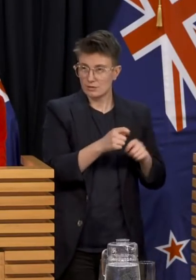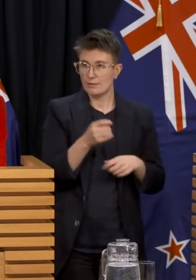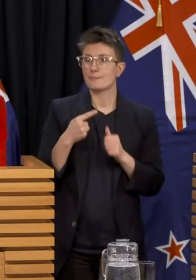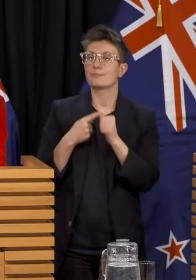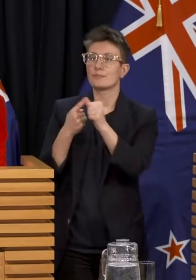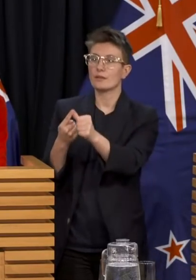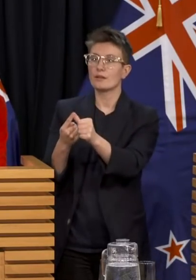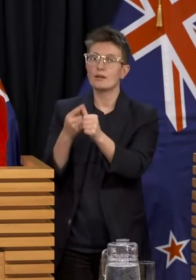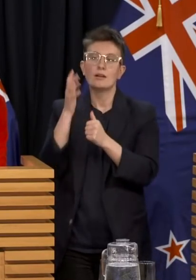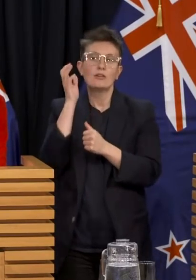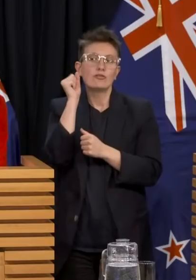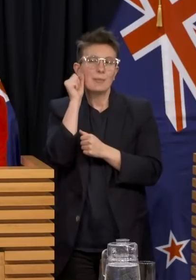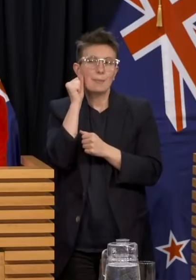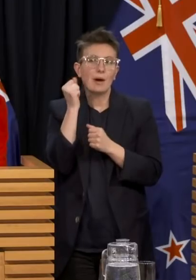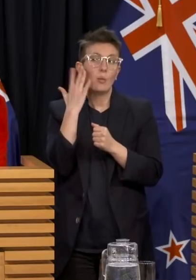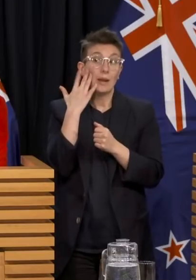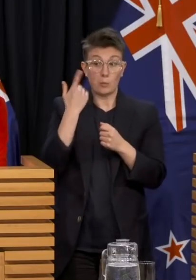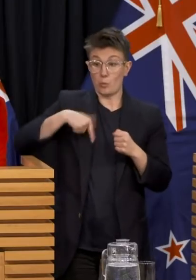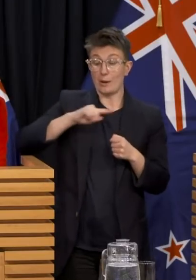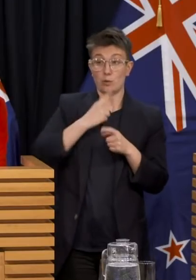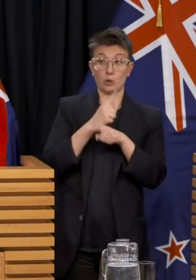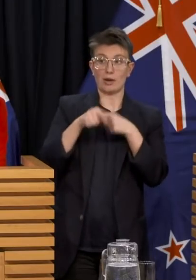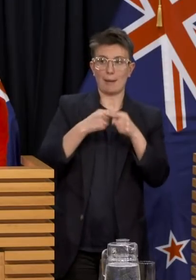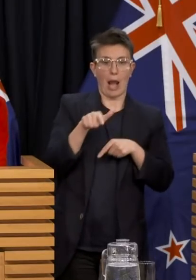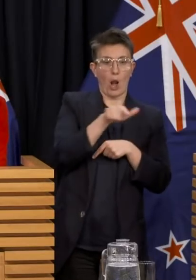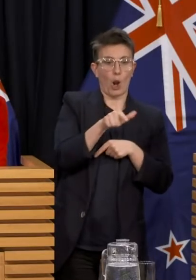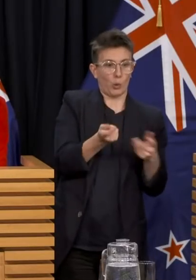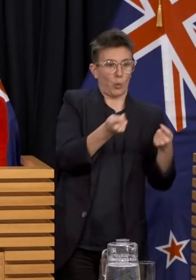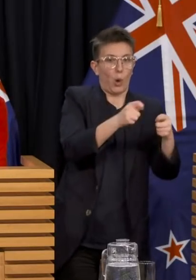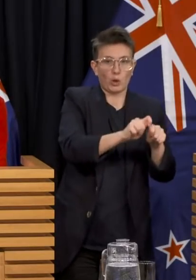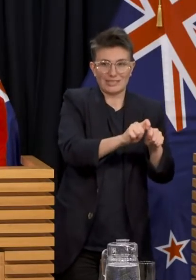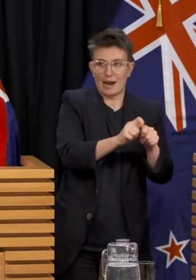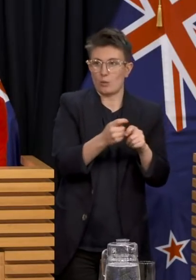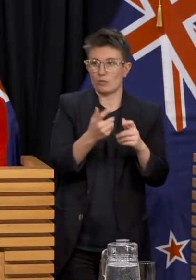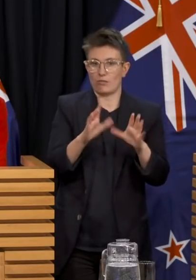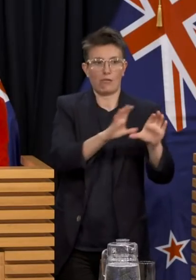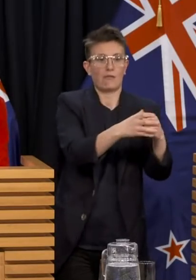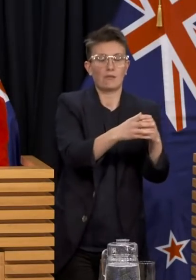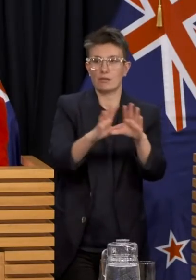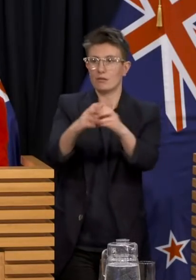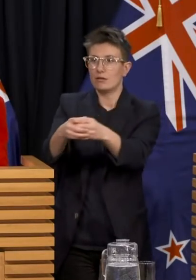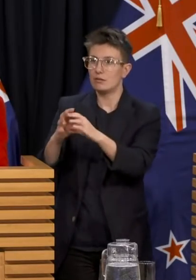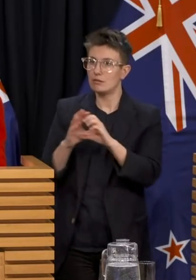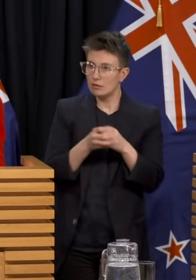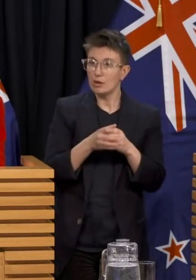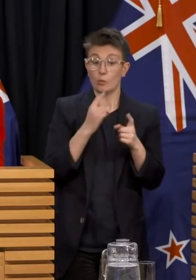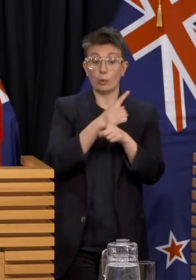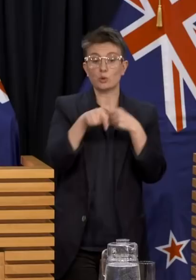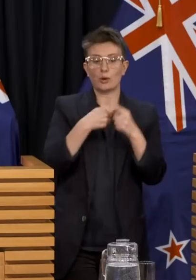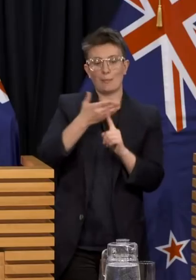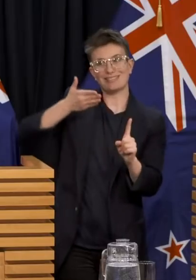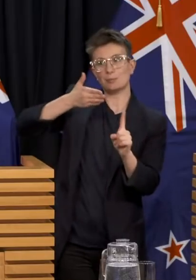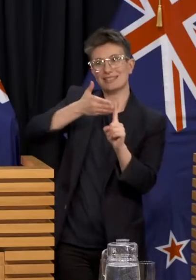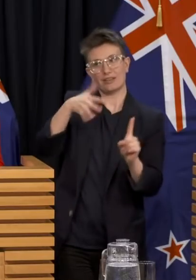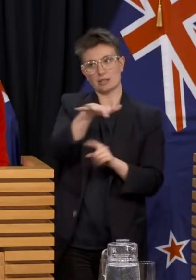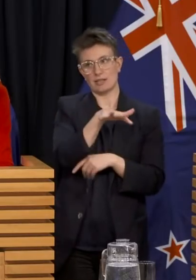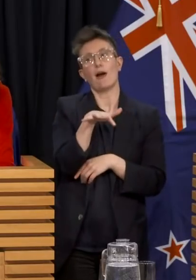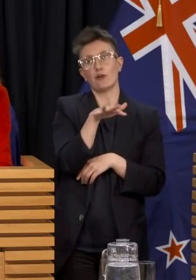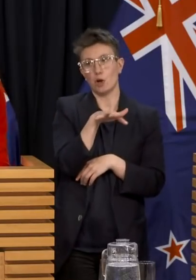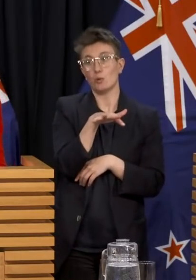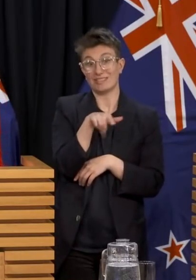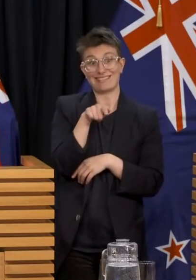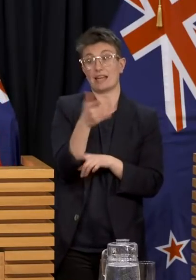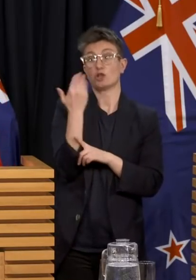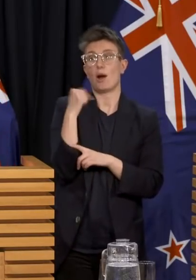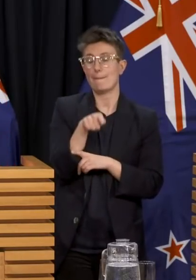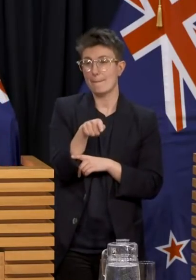about very specific scenarios. So I do think what we were very clear on at that point, and will continue to be, is that